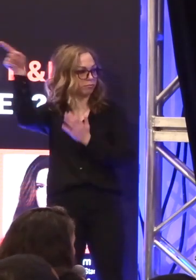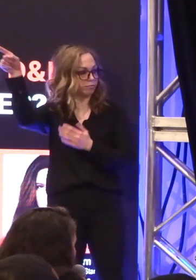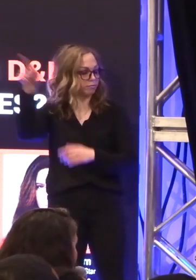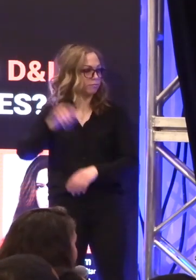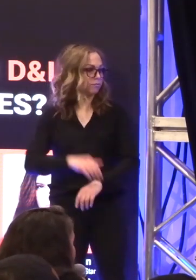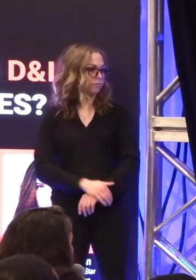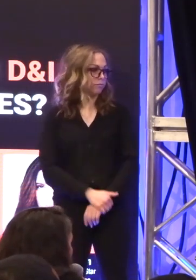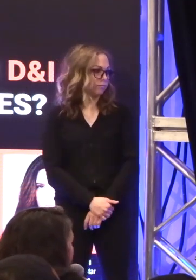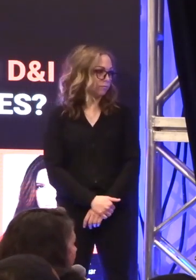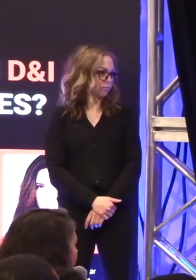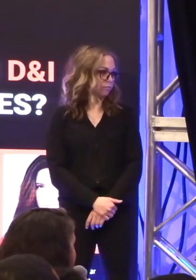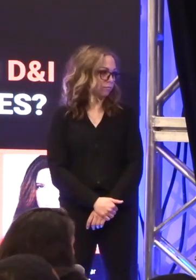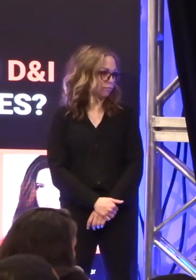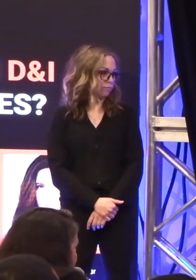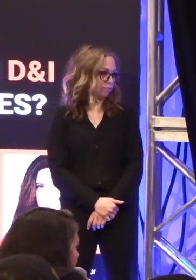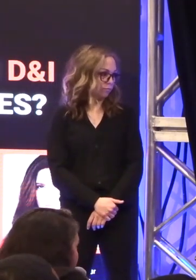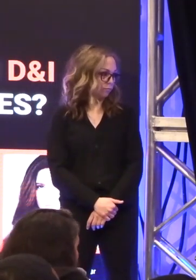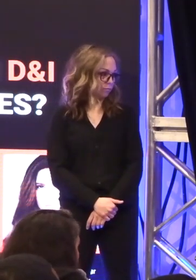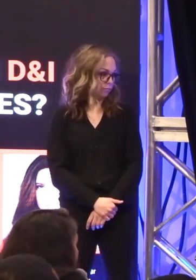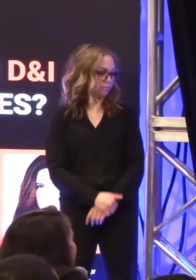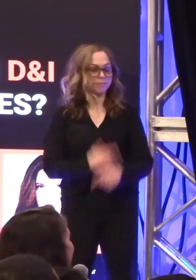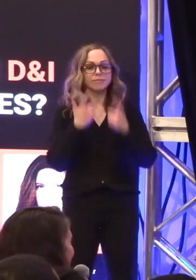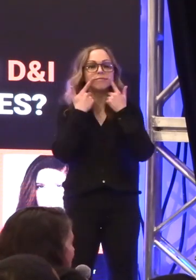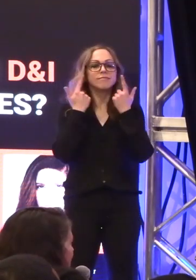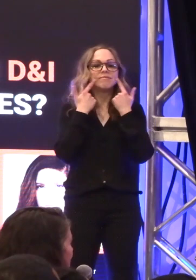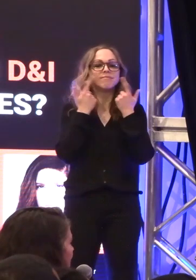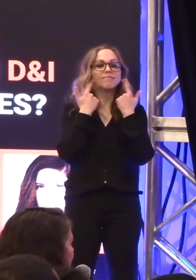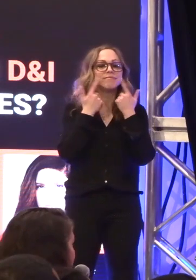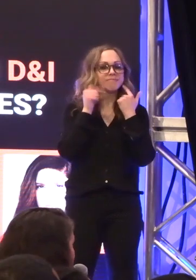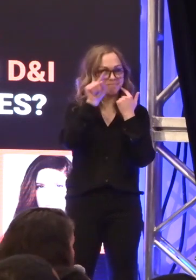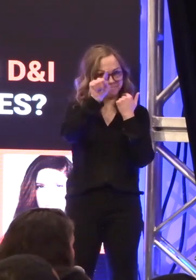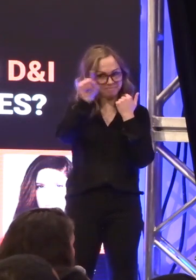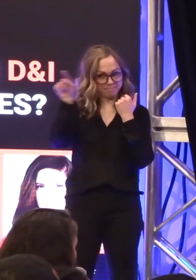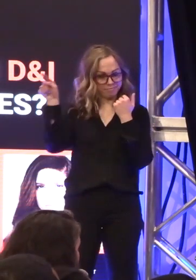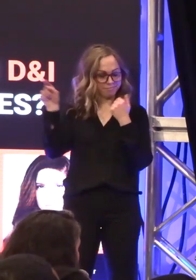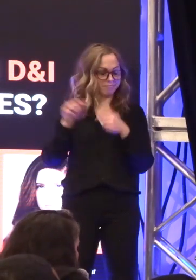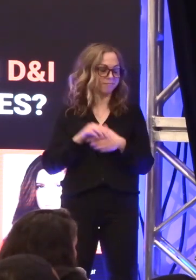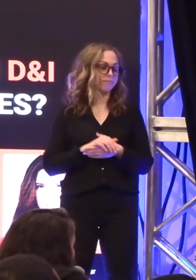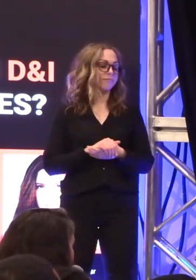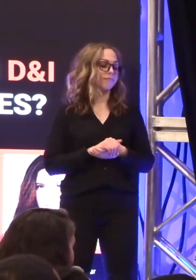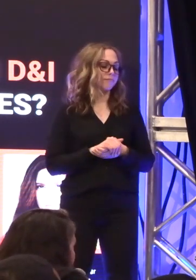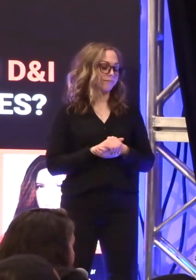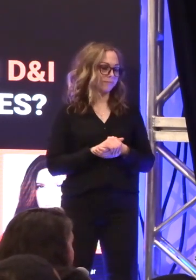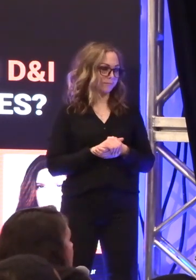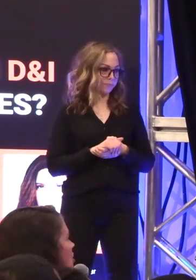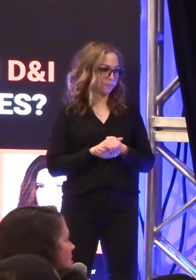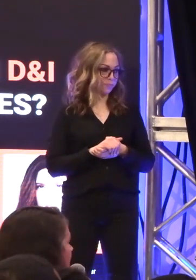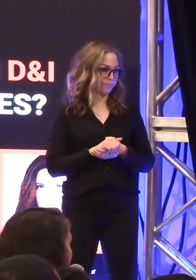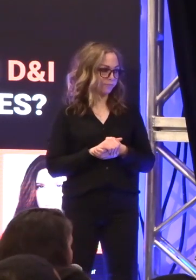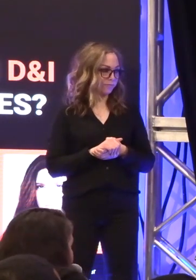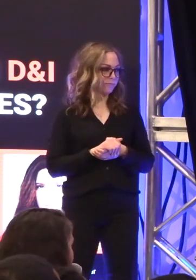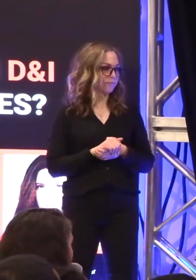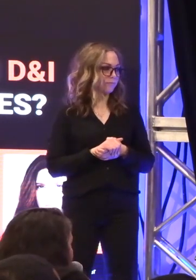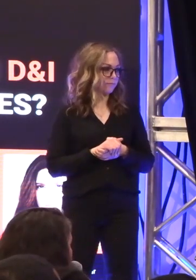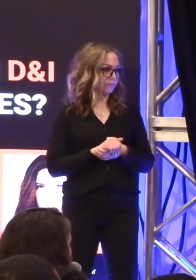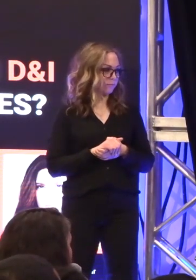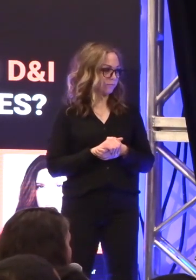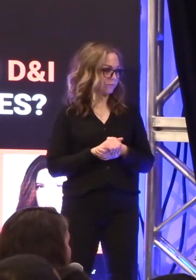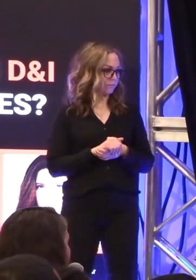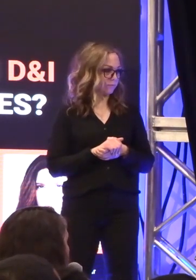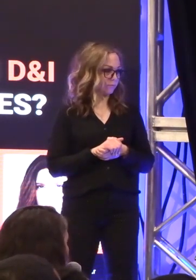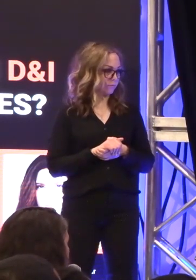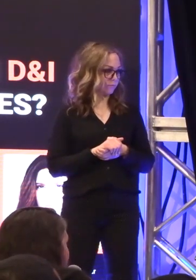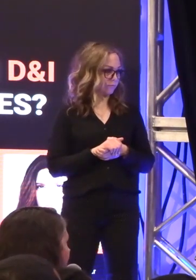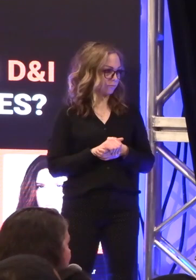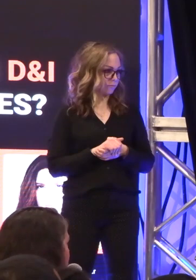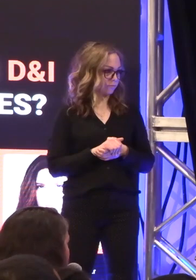minivan. You know, the community is a wide spectrum of people that people need to be shown. And I feel like, yes, just like Frankenstein, often people,